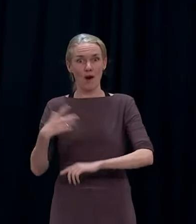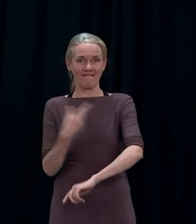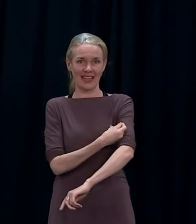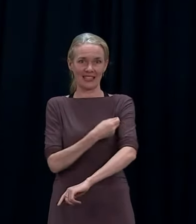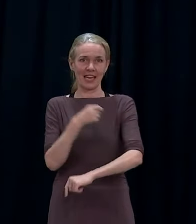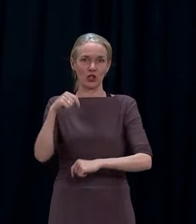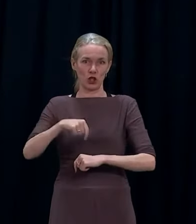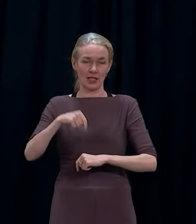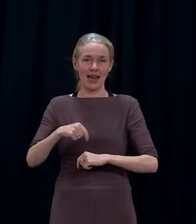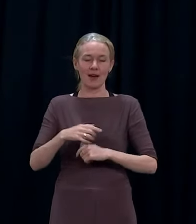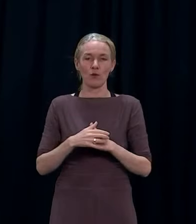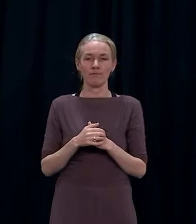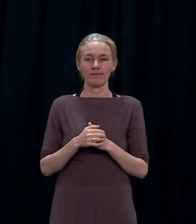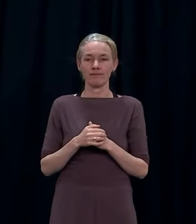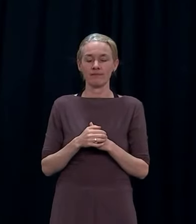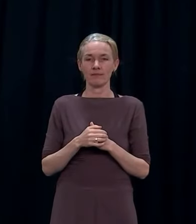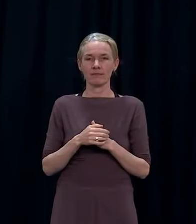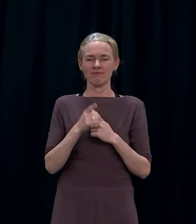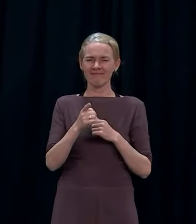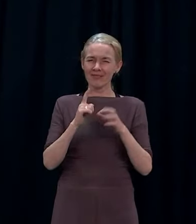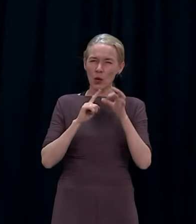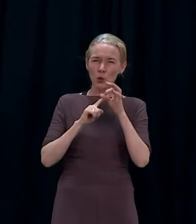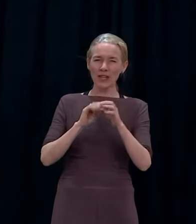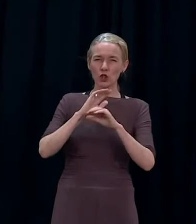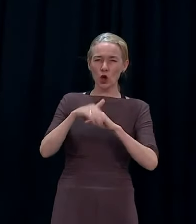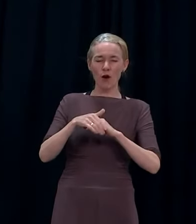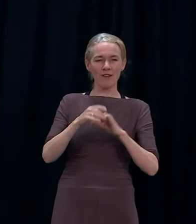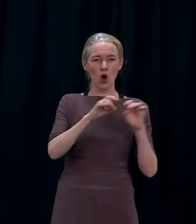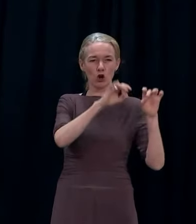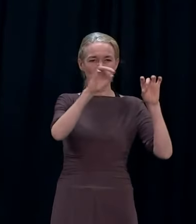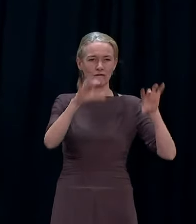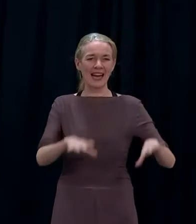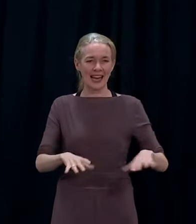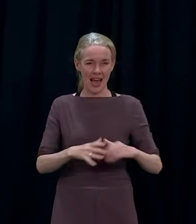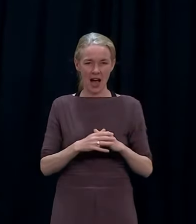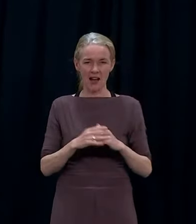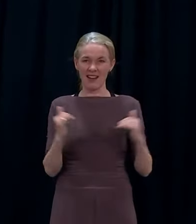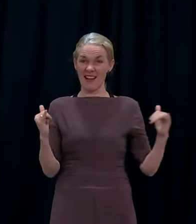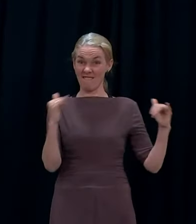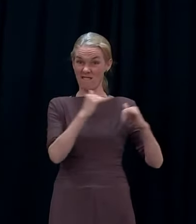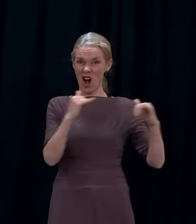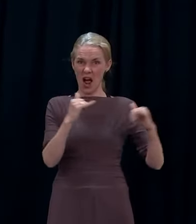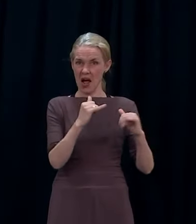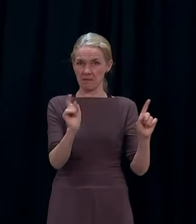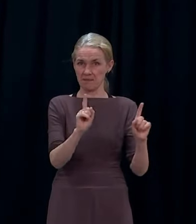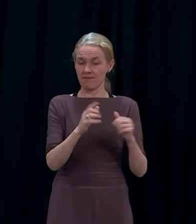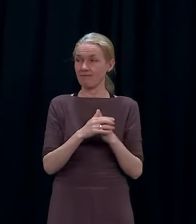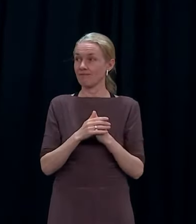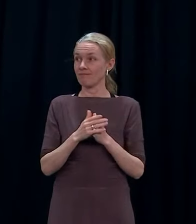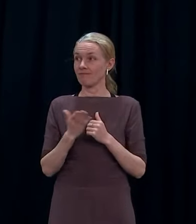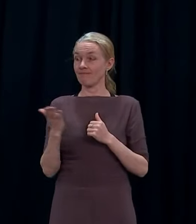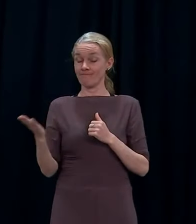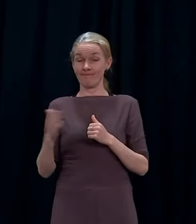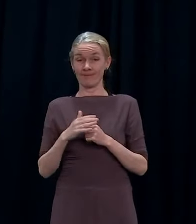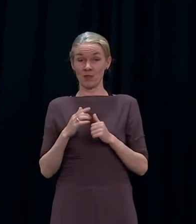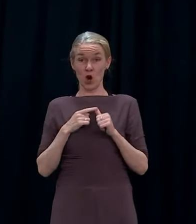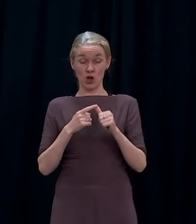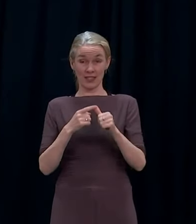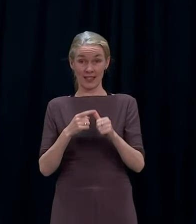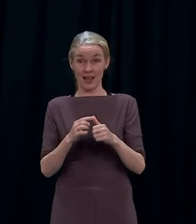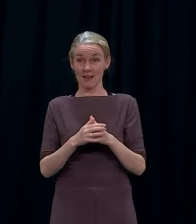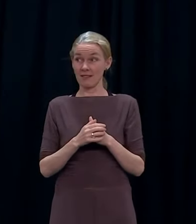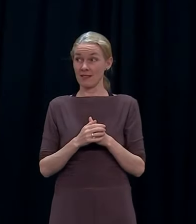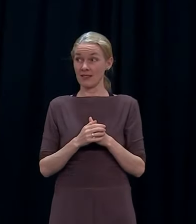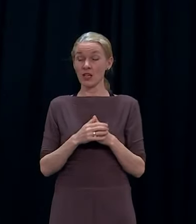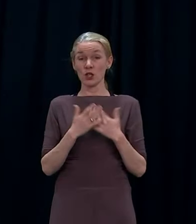what we want to do is put Australia back in the same position as every other part of the world, which is that they have access to flights and then the ability to